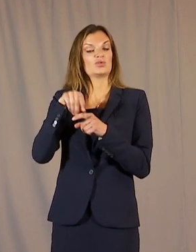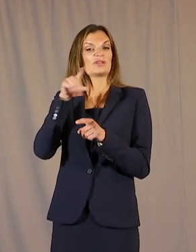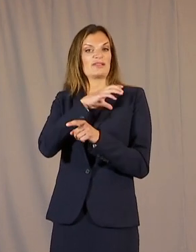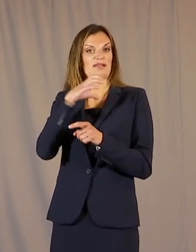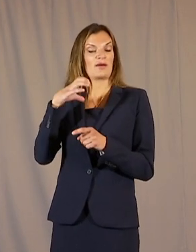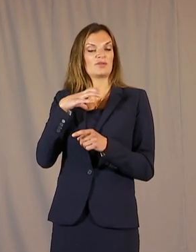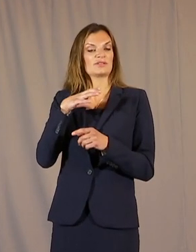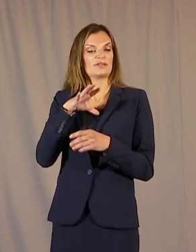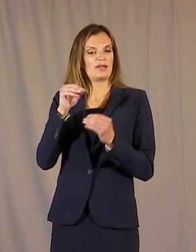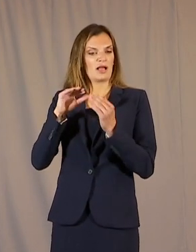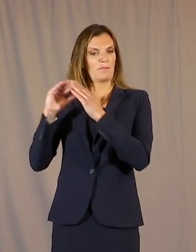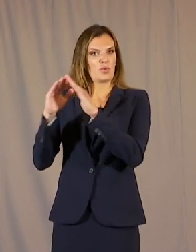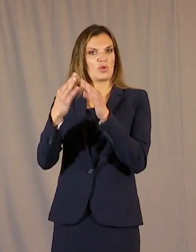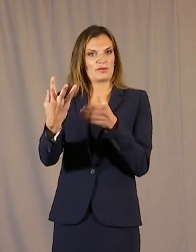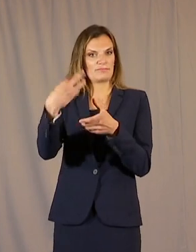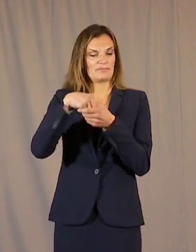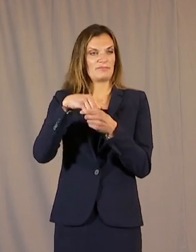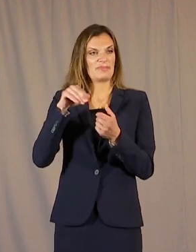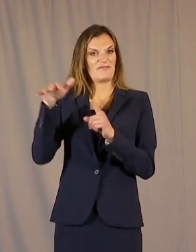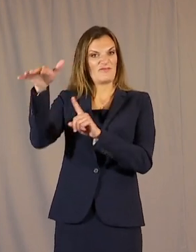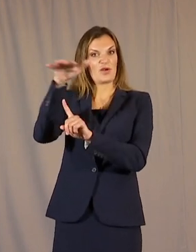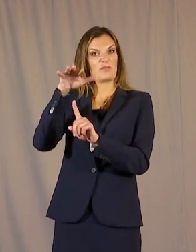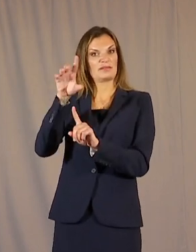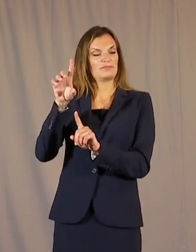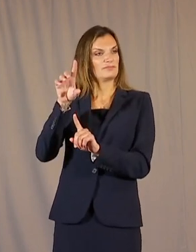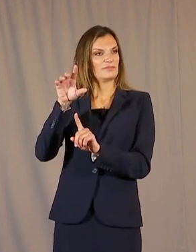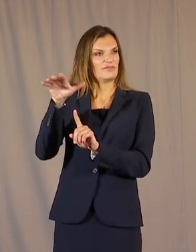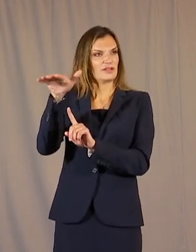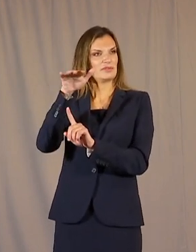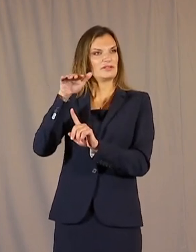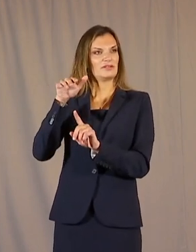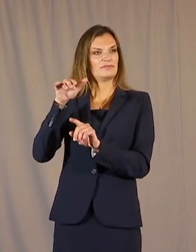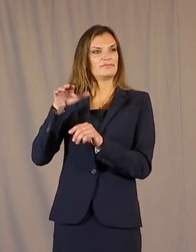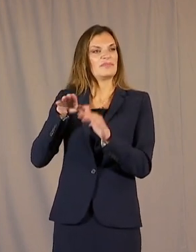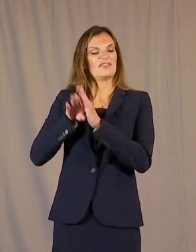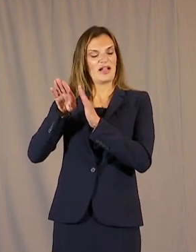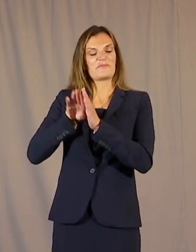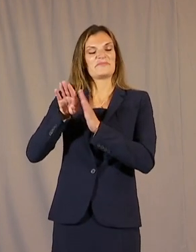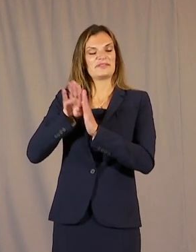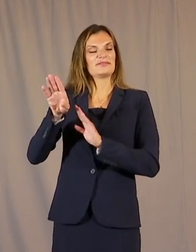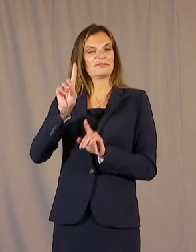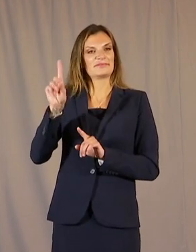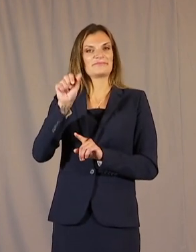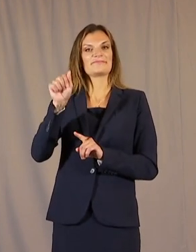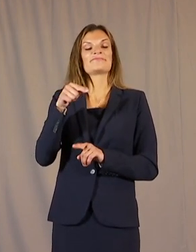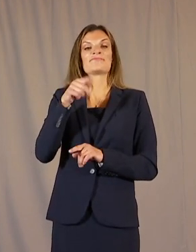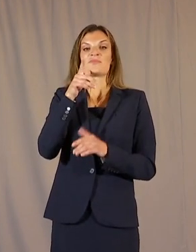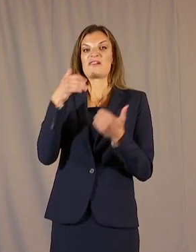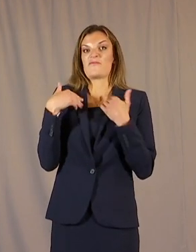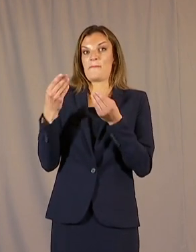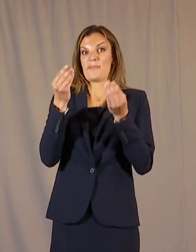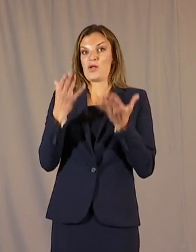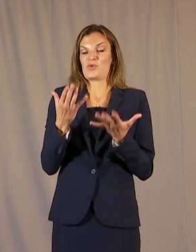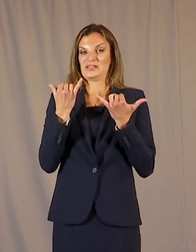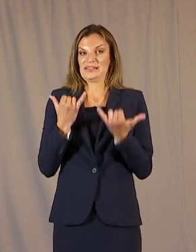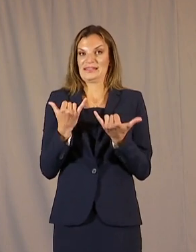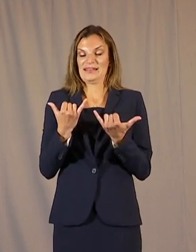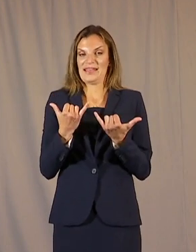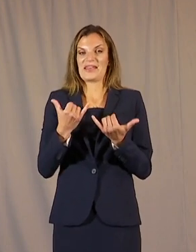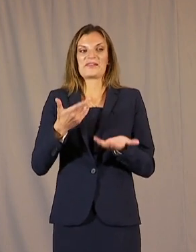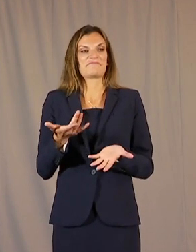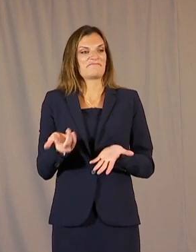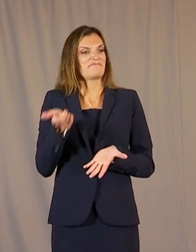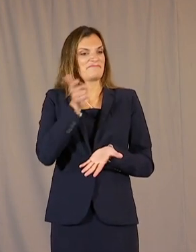Practice and Developmental Disability. And Yesenia will also be our moderator for today. So